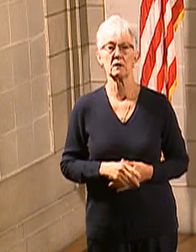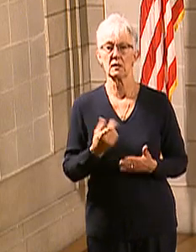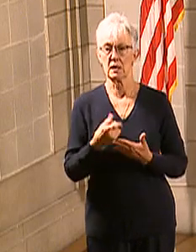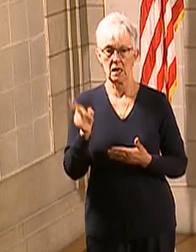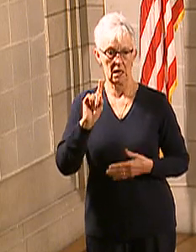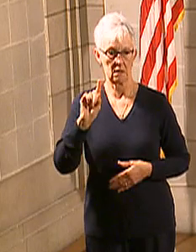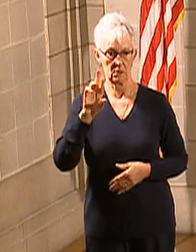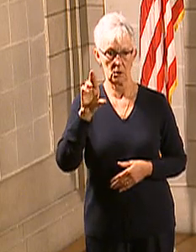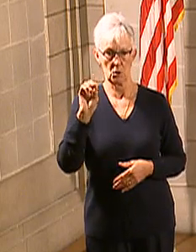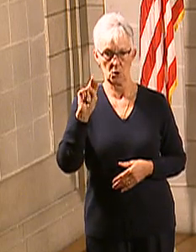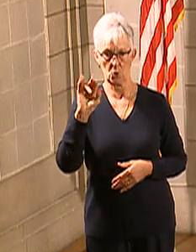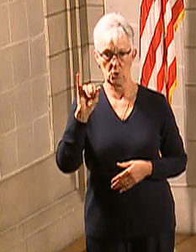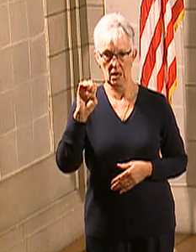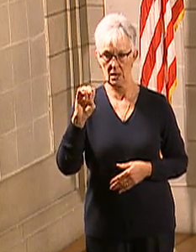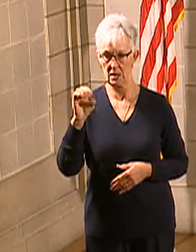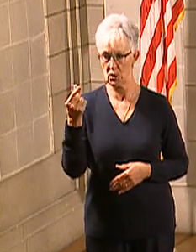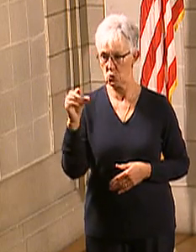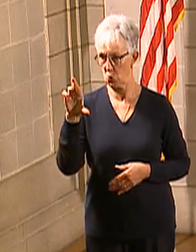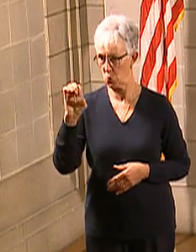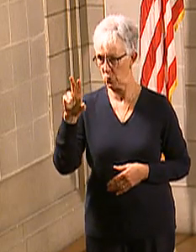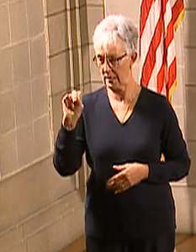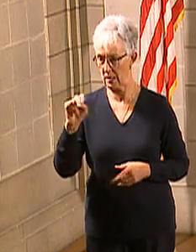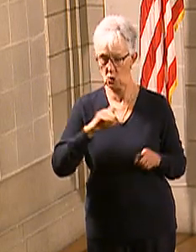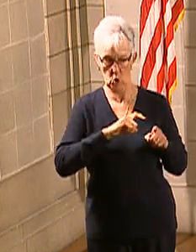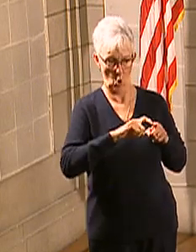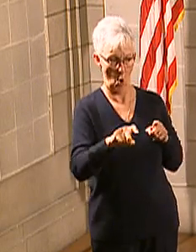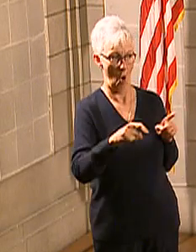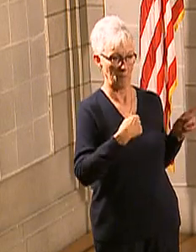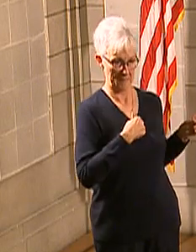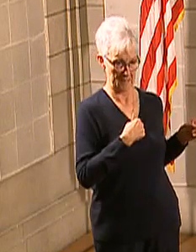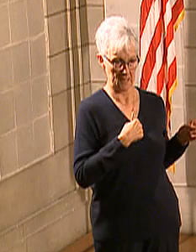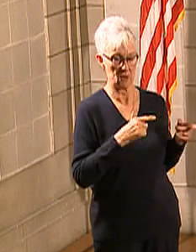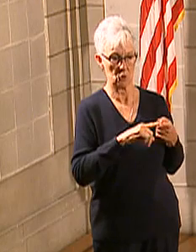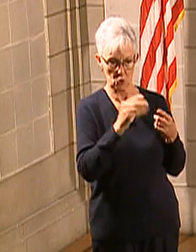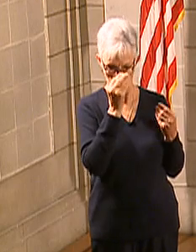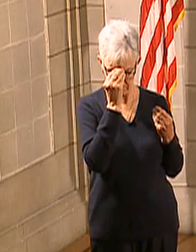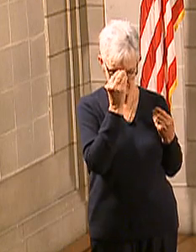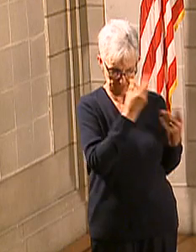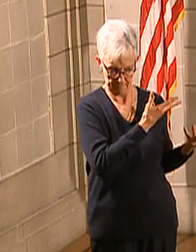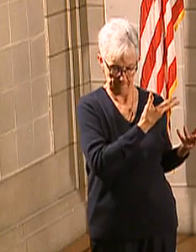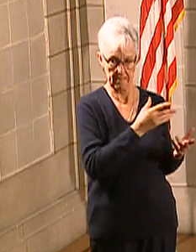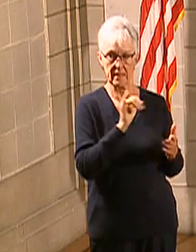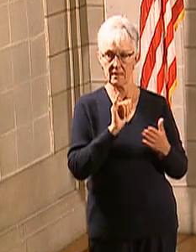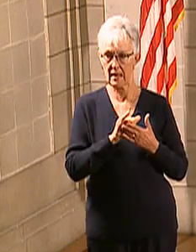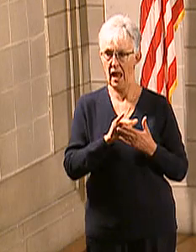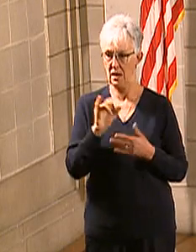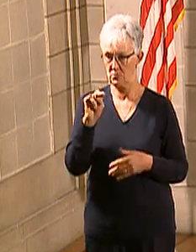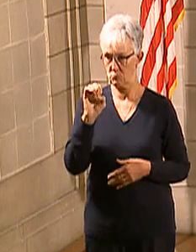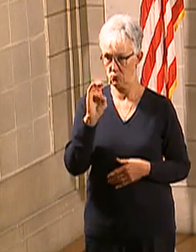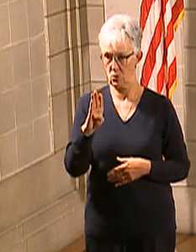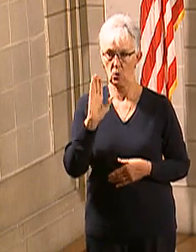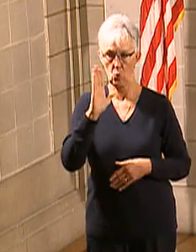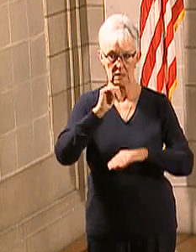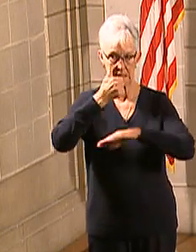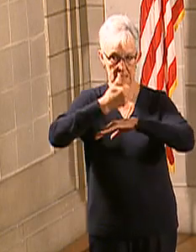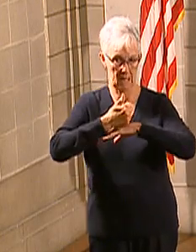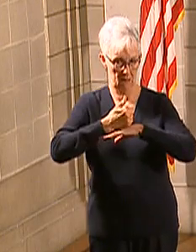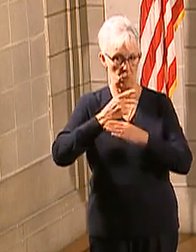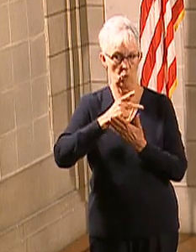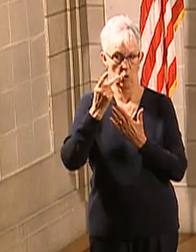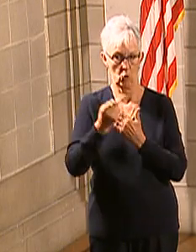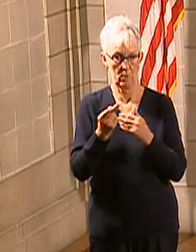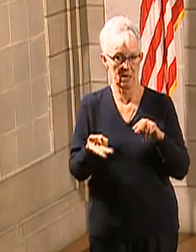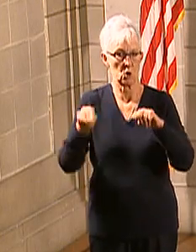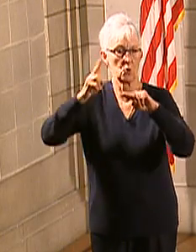Ronnie Green called me to let me know that the University of Nebraska was going to be doing a program to increase the number of minority